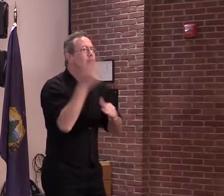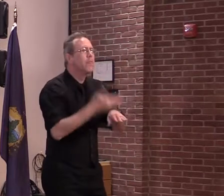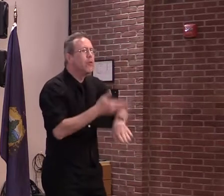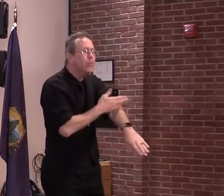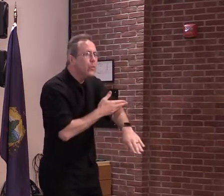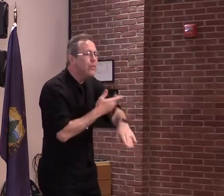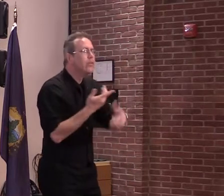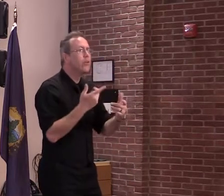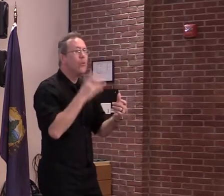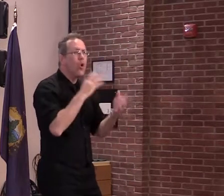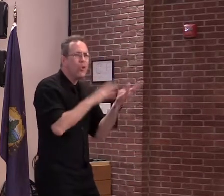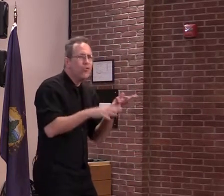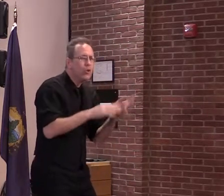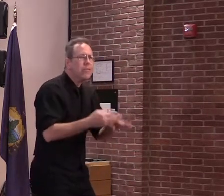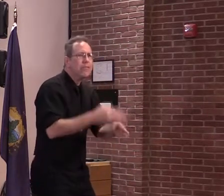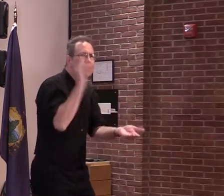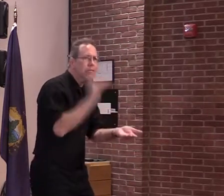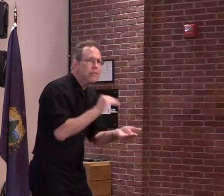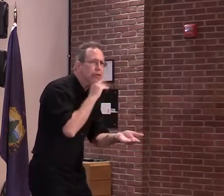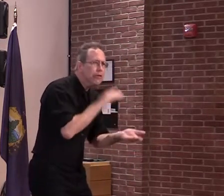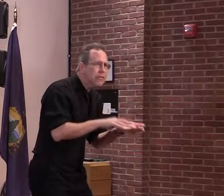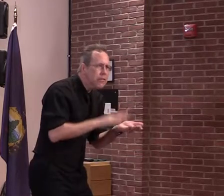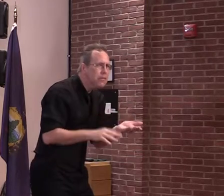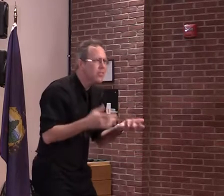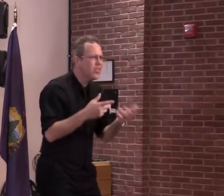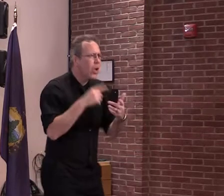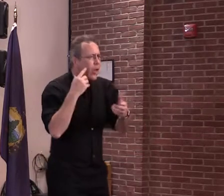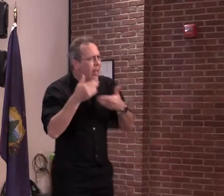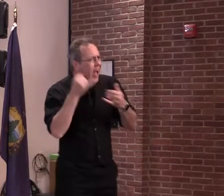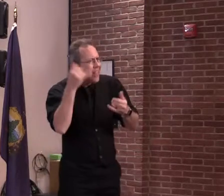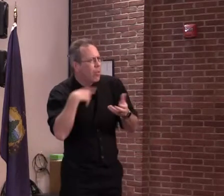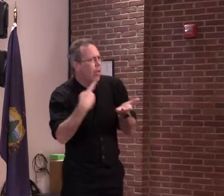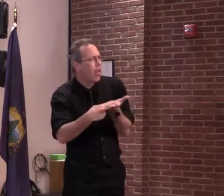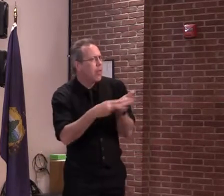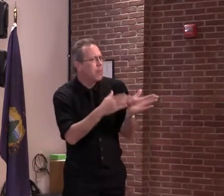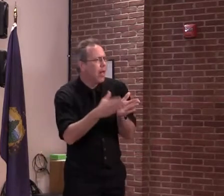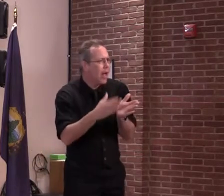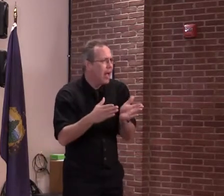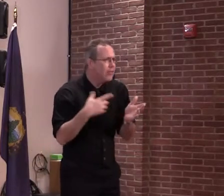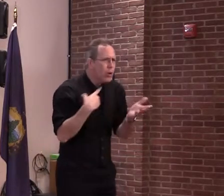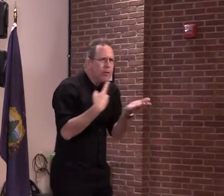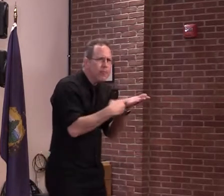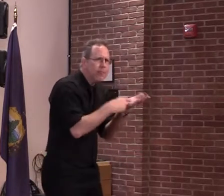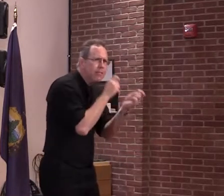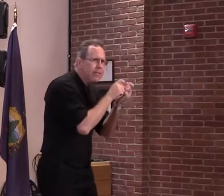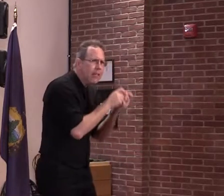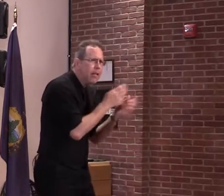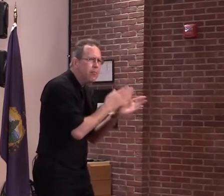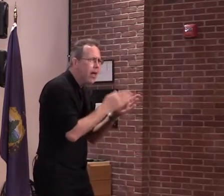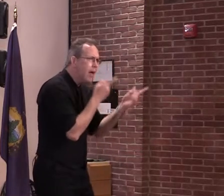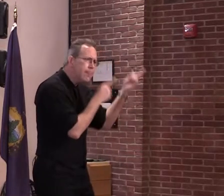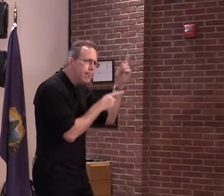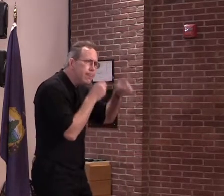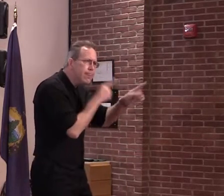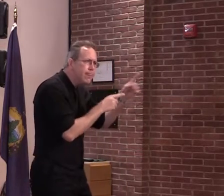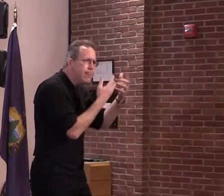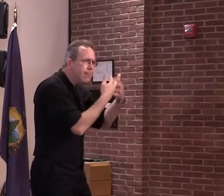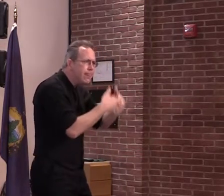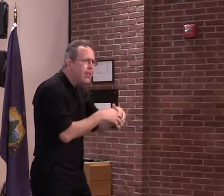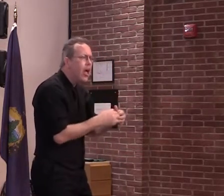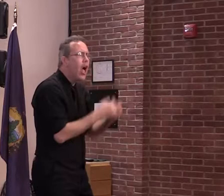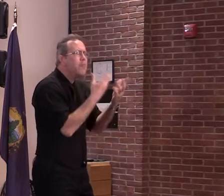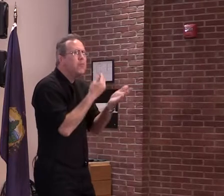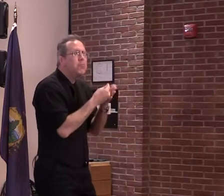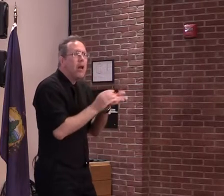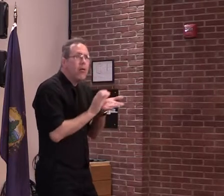Lawmakers have basically agreed conceptually, but we have a lot of details to work through, like how much we invest and where the